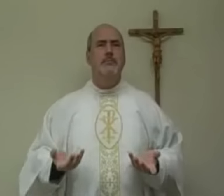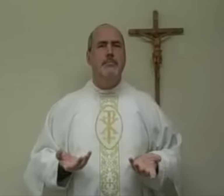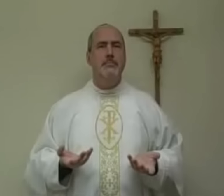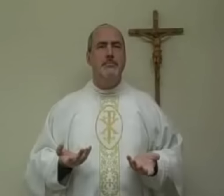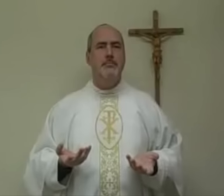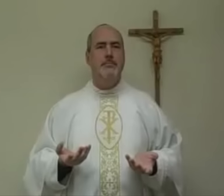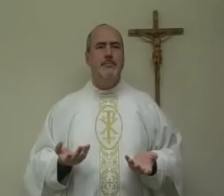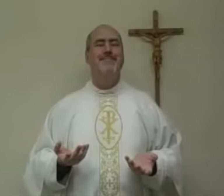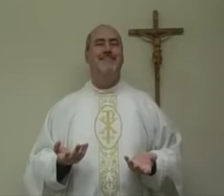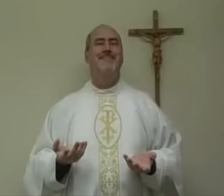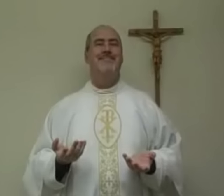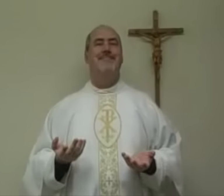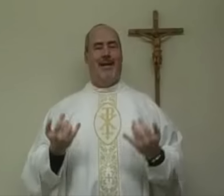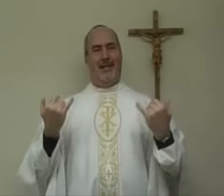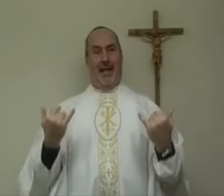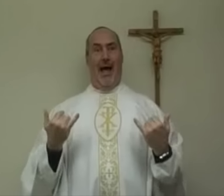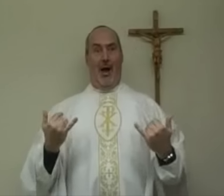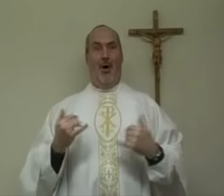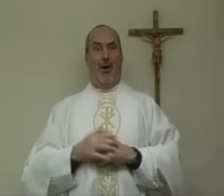they stray? Do they sin?